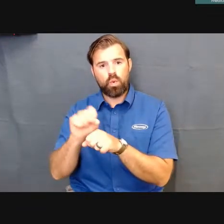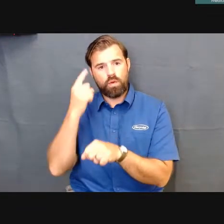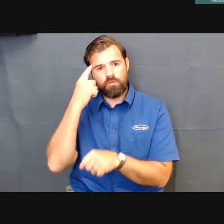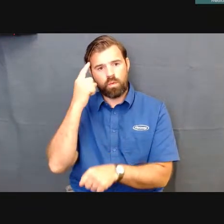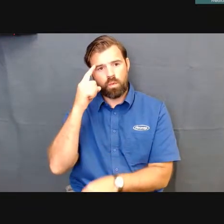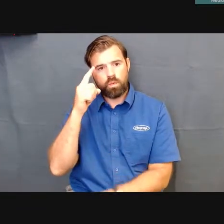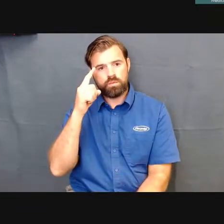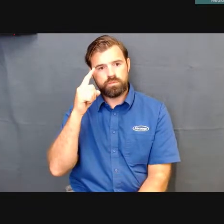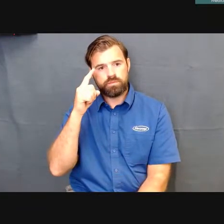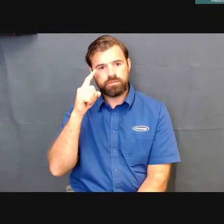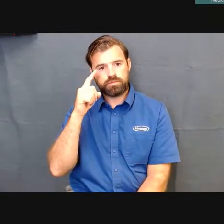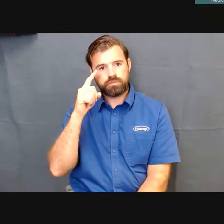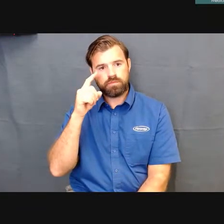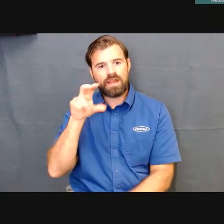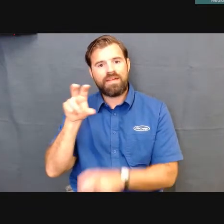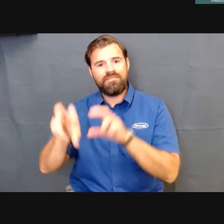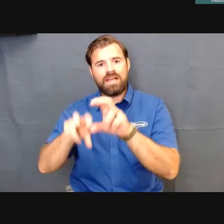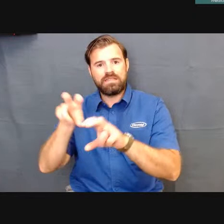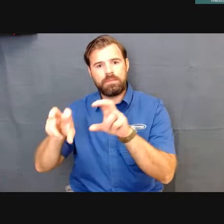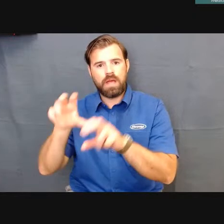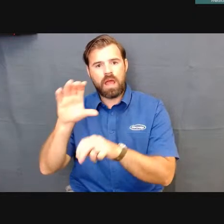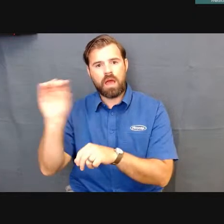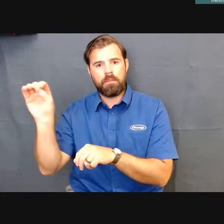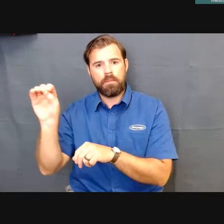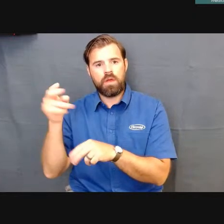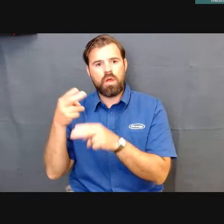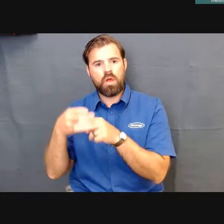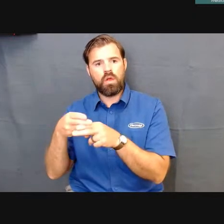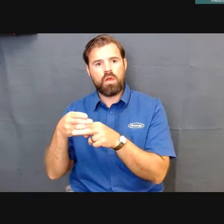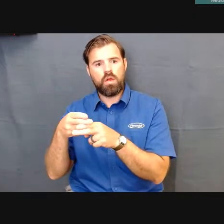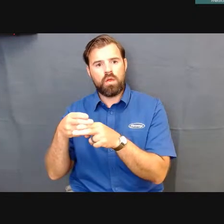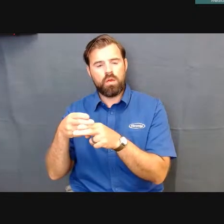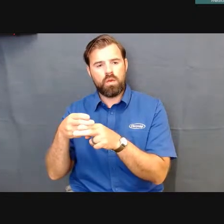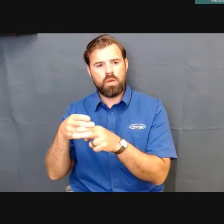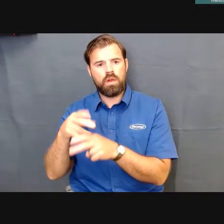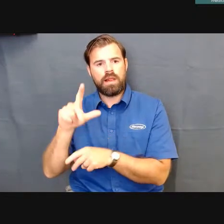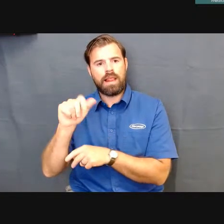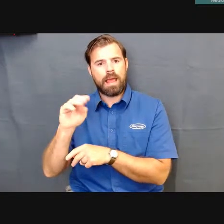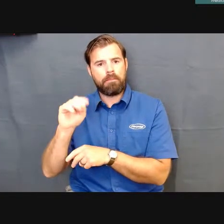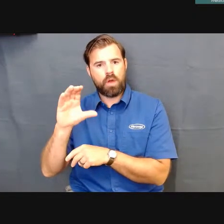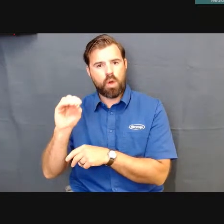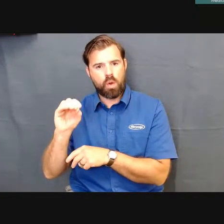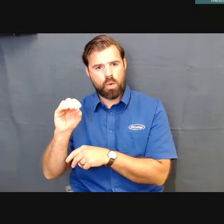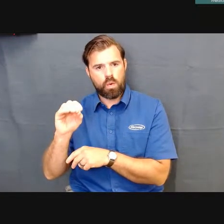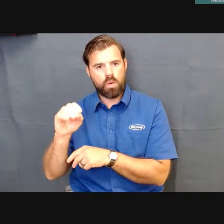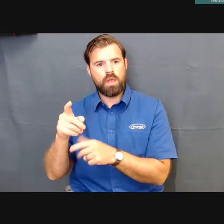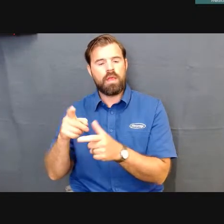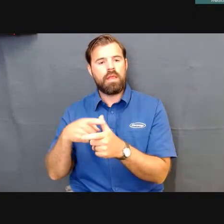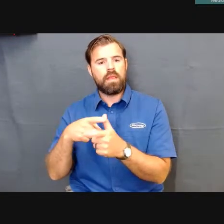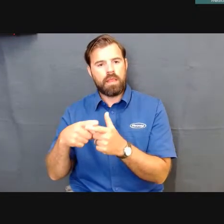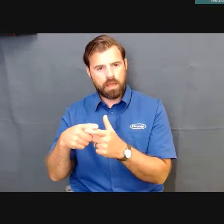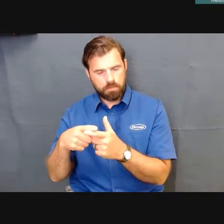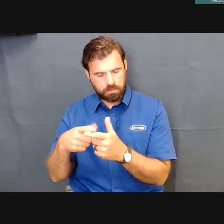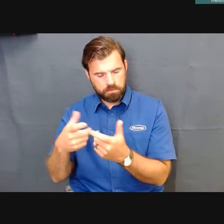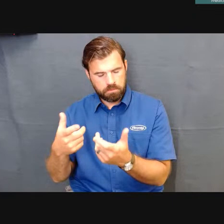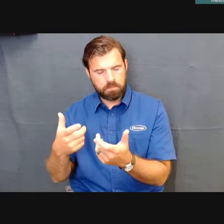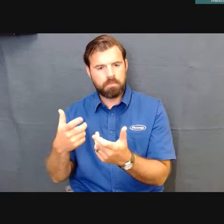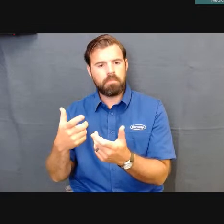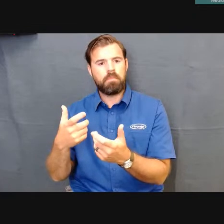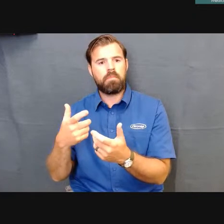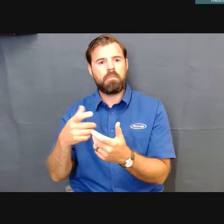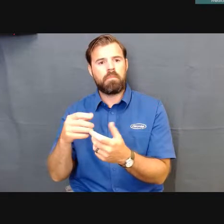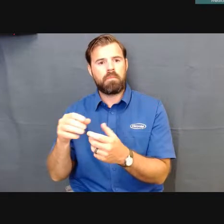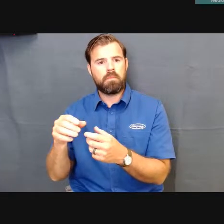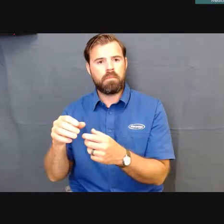for an investment firm called Lamco, and then Maryland, and